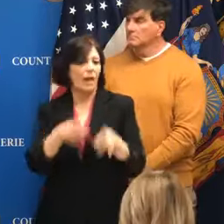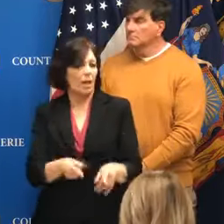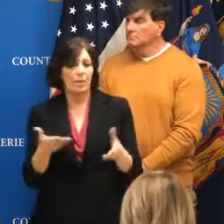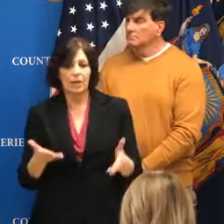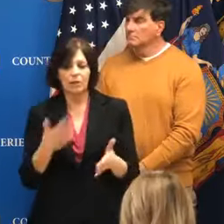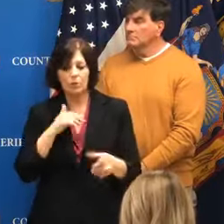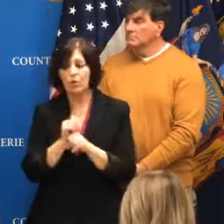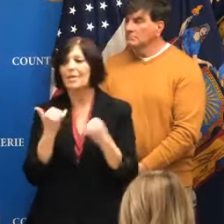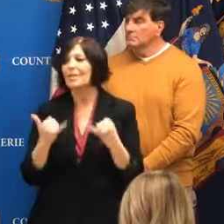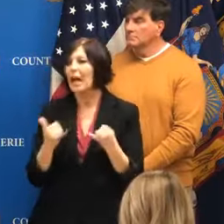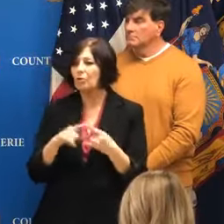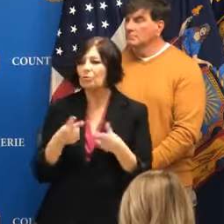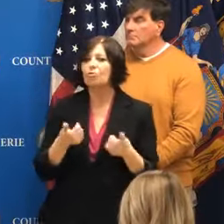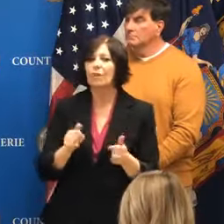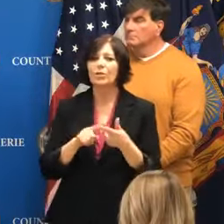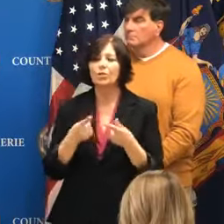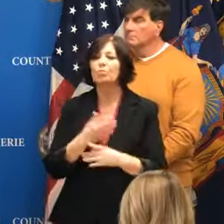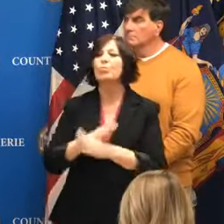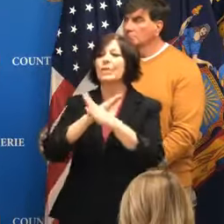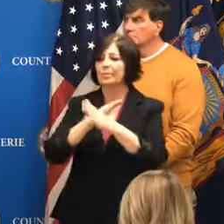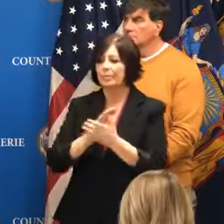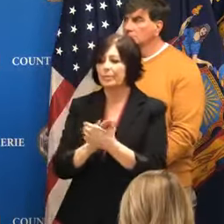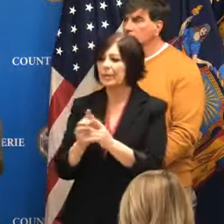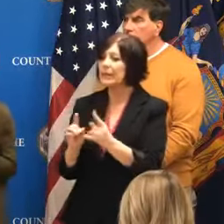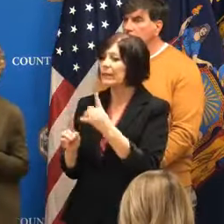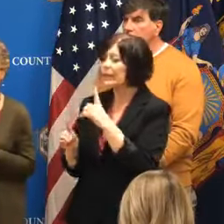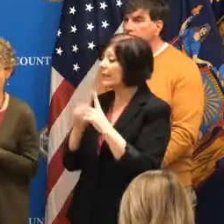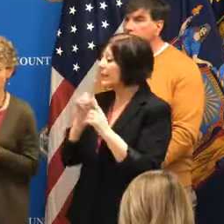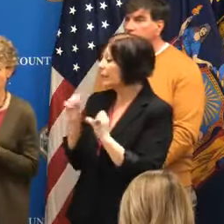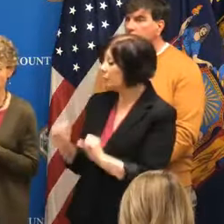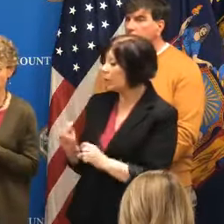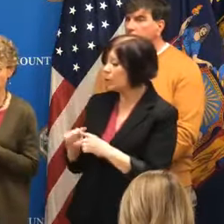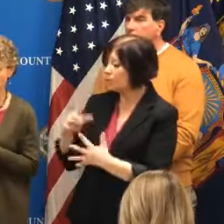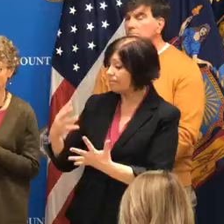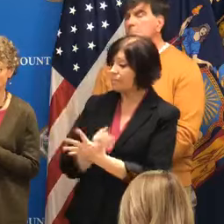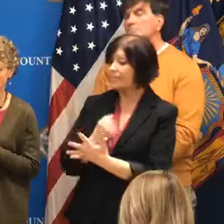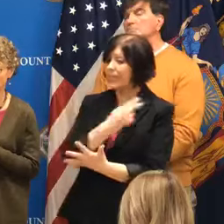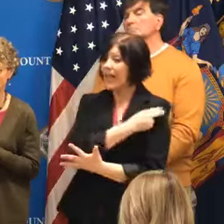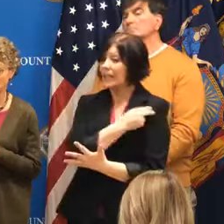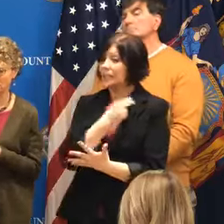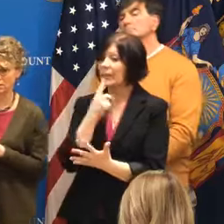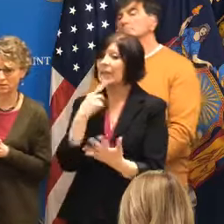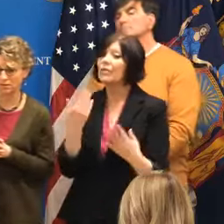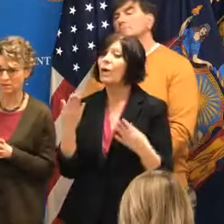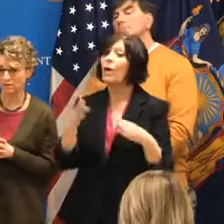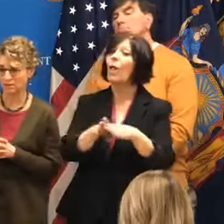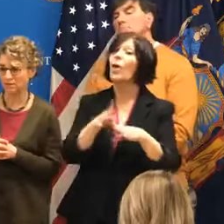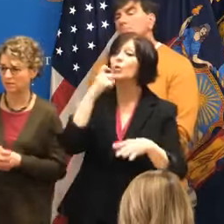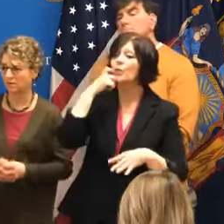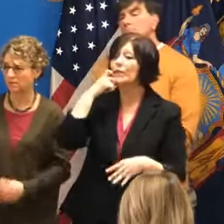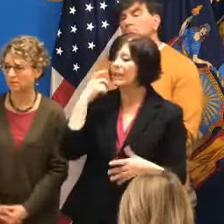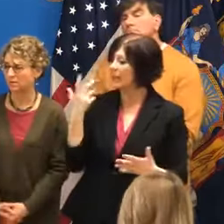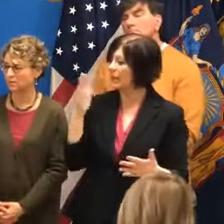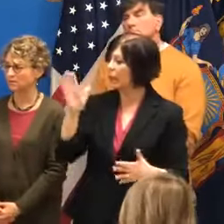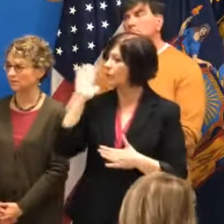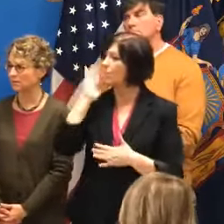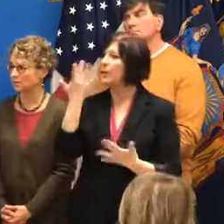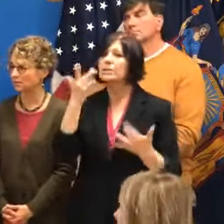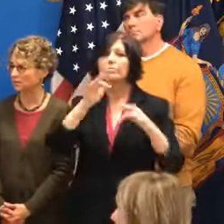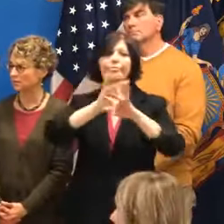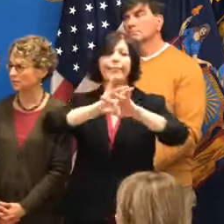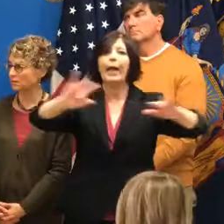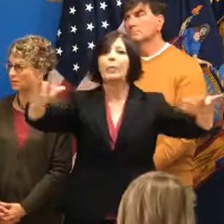we're working together to try to prevent that. If I can Any just, chance to utilize any of the hospitals that have closed in recent years, those beds that might just be